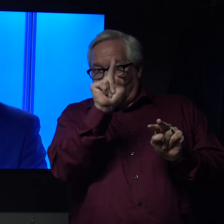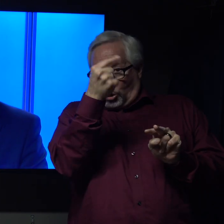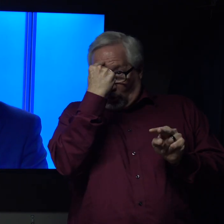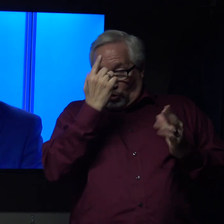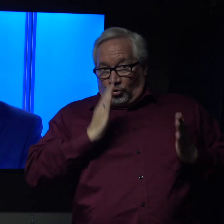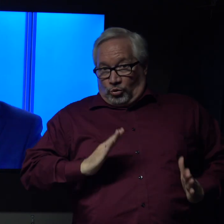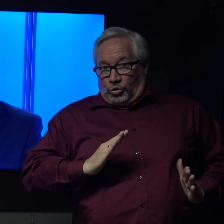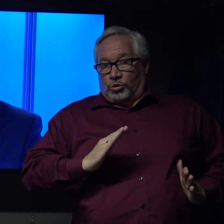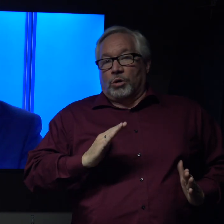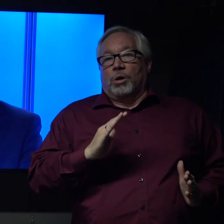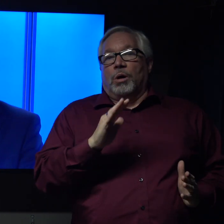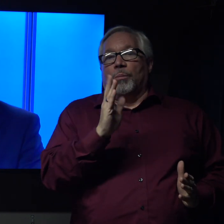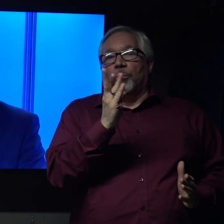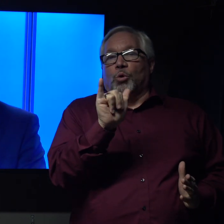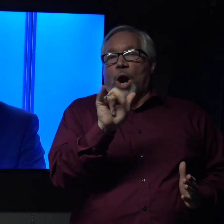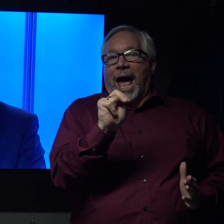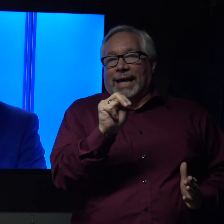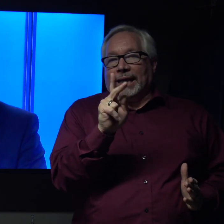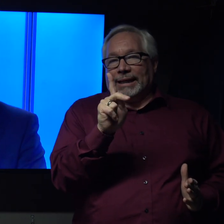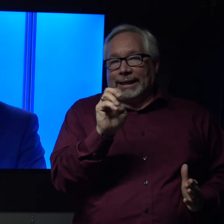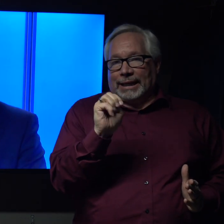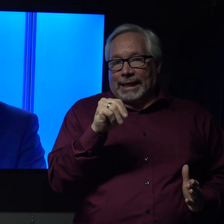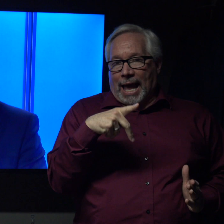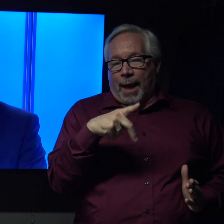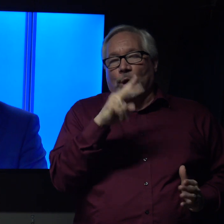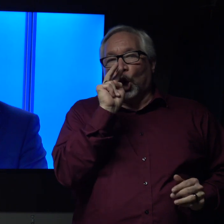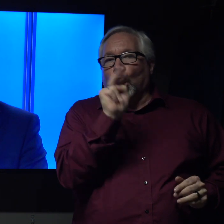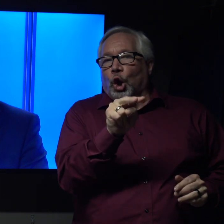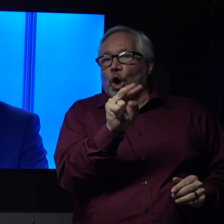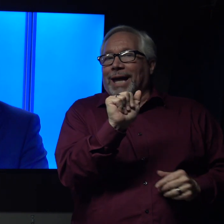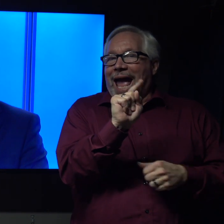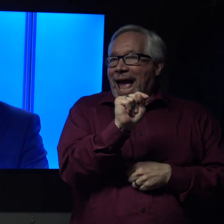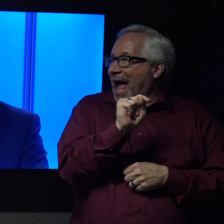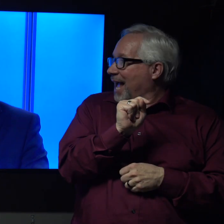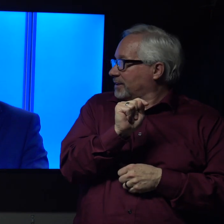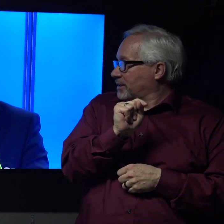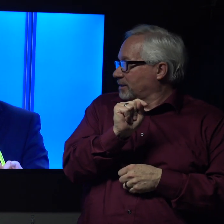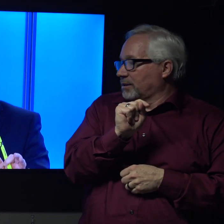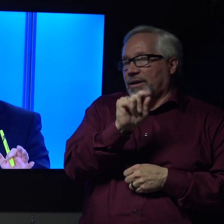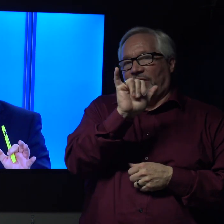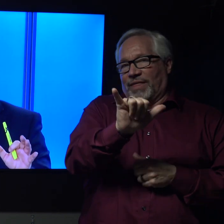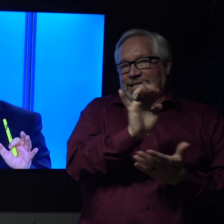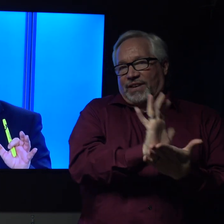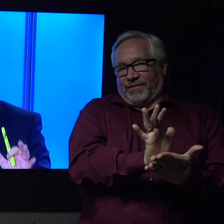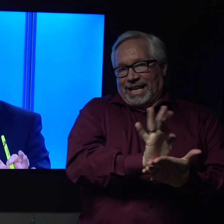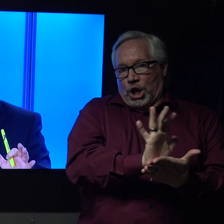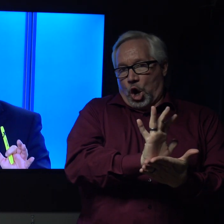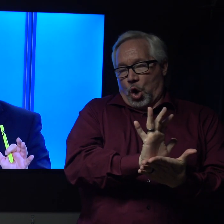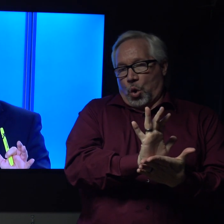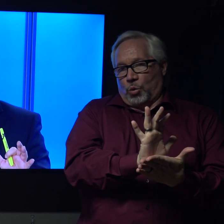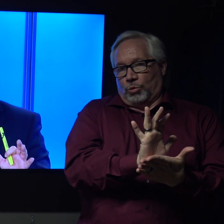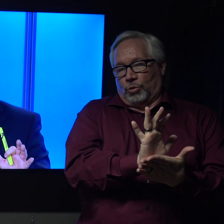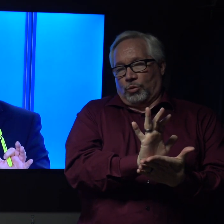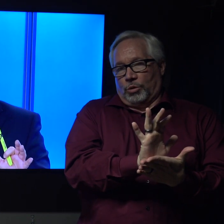Georgia's Governor Brian Kemp in a tweet he shared with us on Monday. Now look at this.